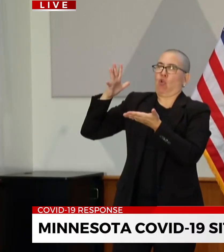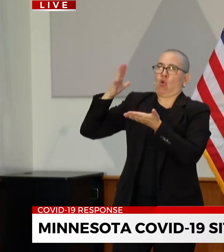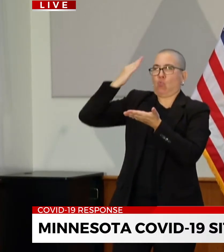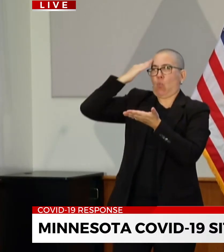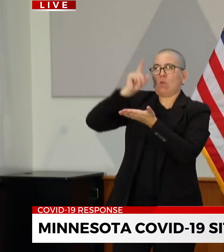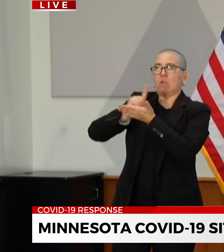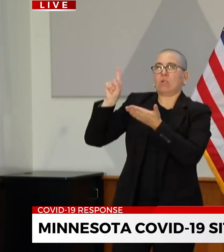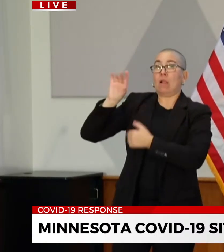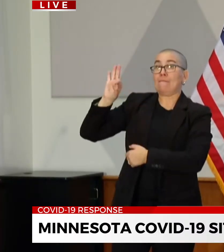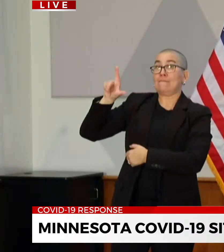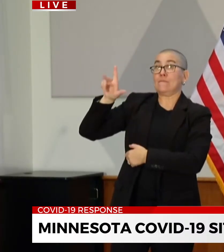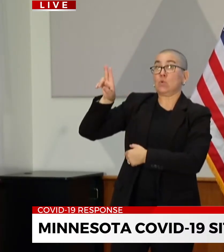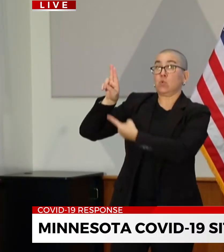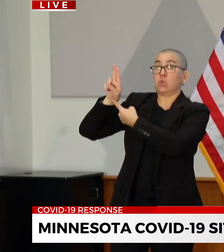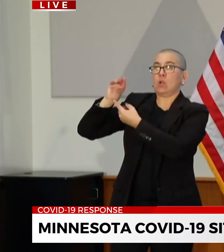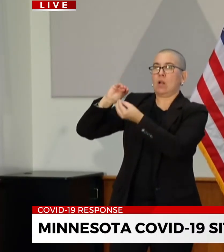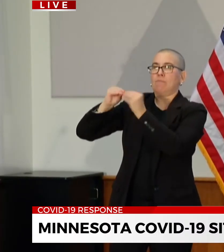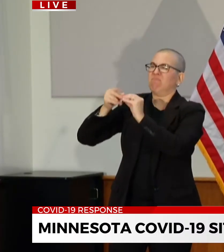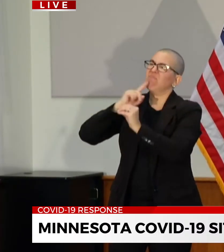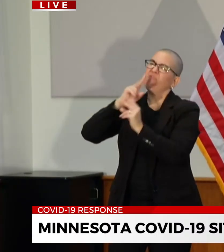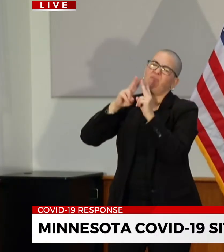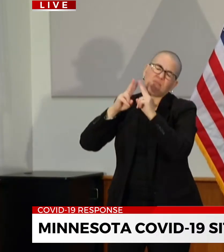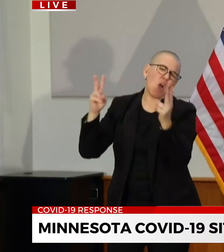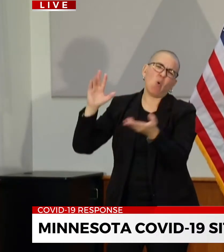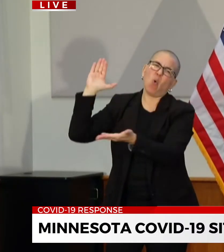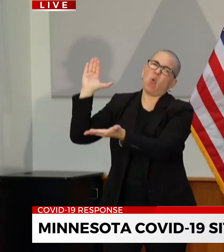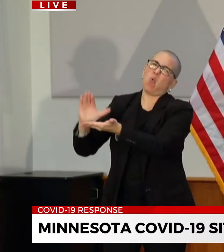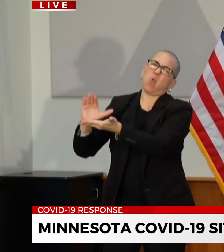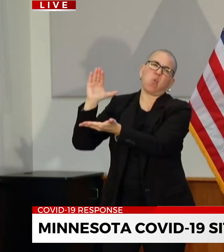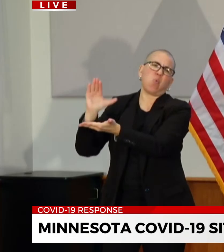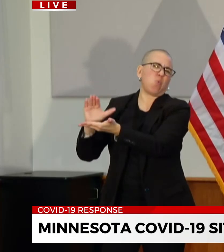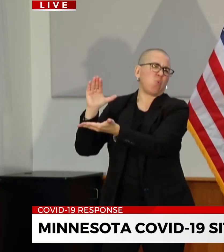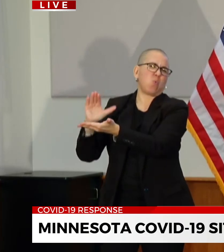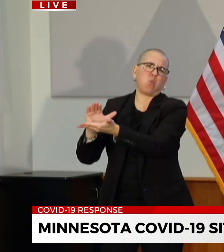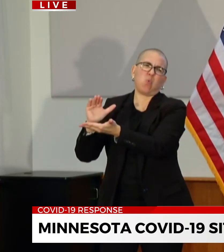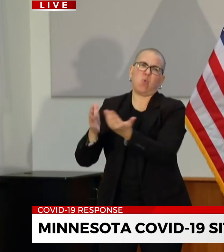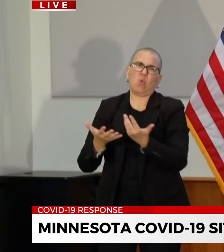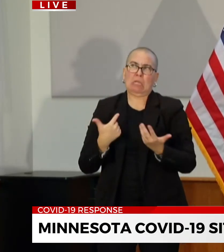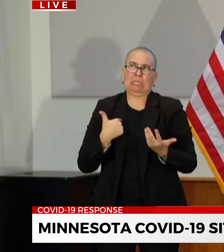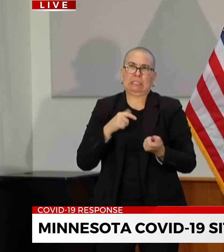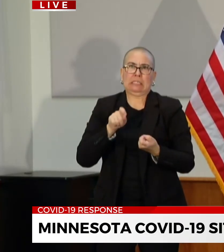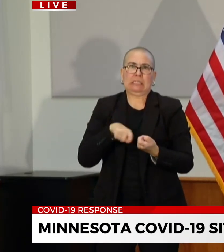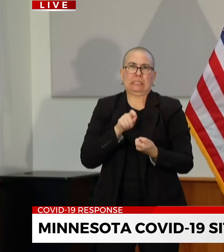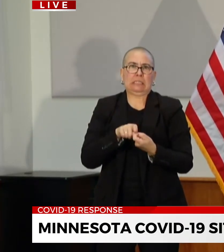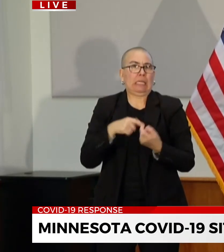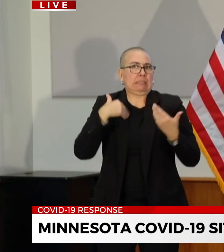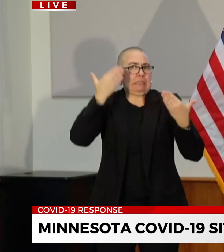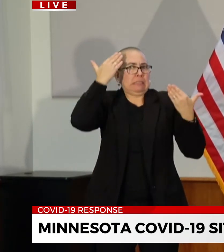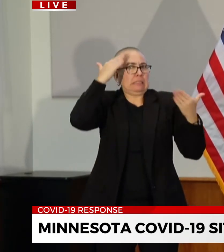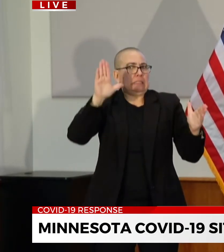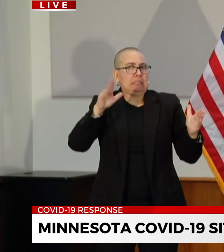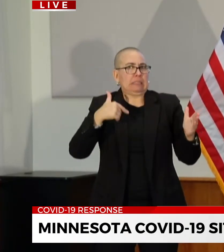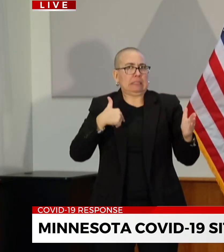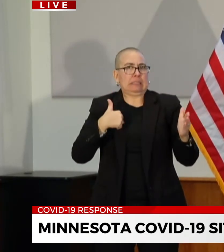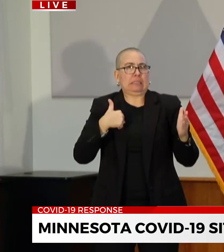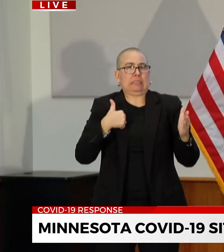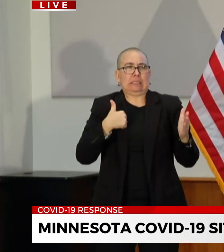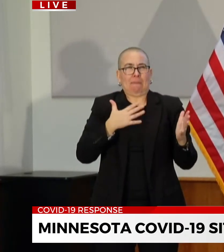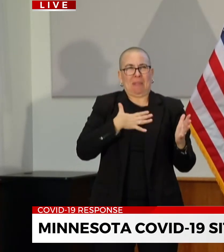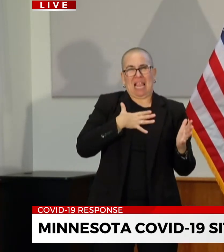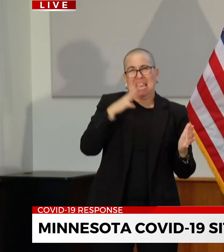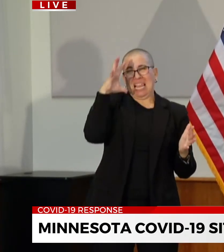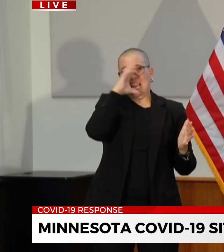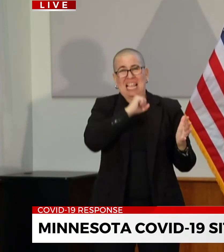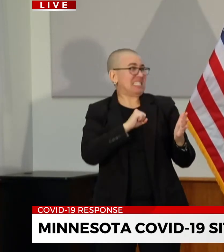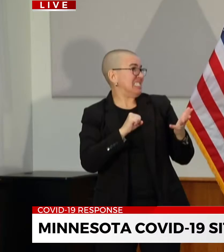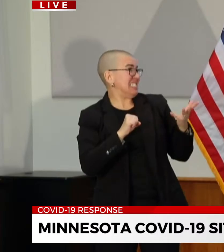would say. And I don't know, again, this is trying to ascribe correlation to something. My guess is that those behaviors that